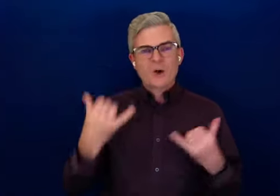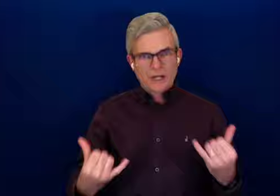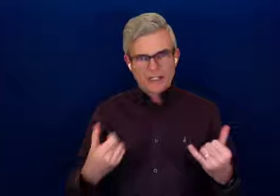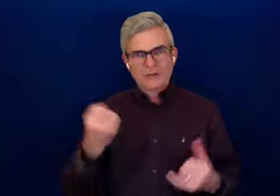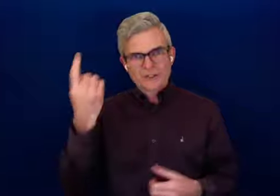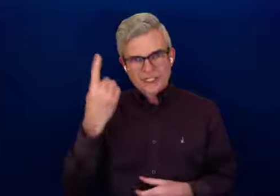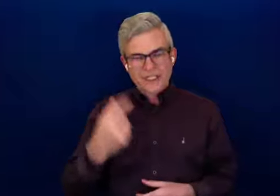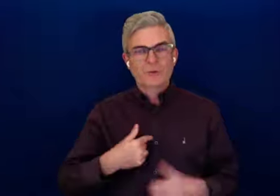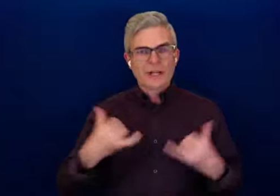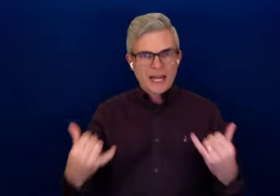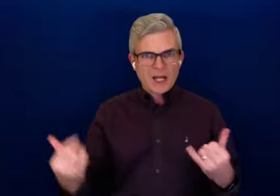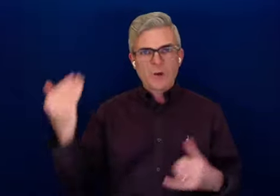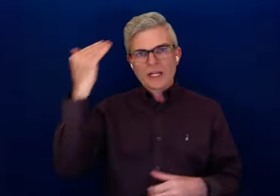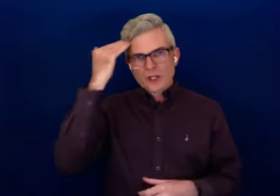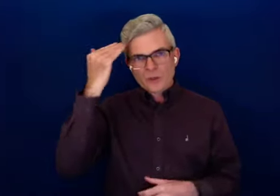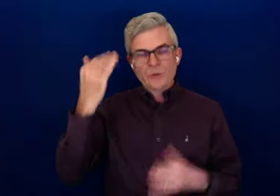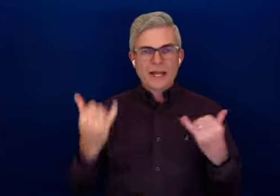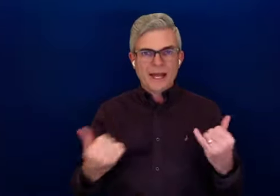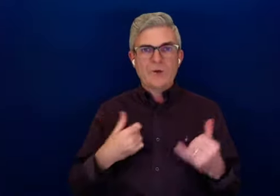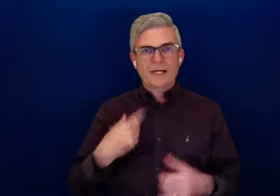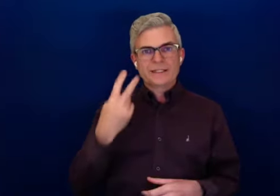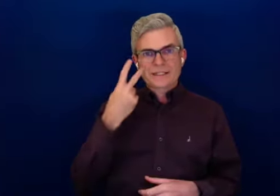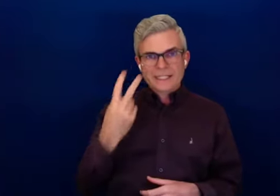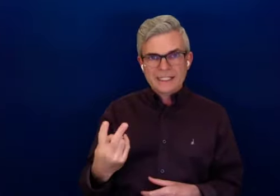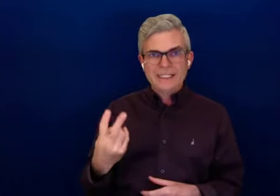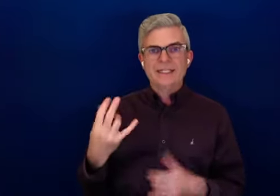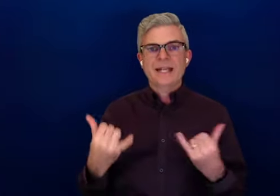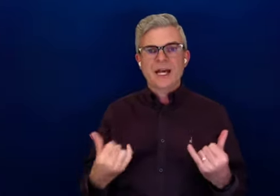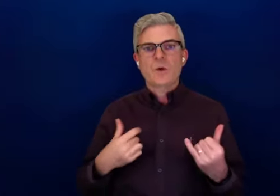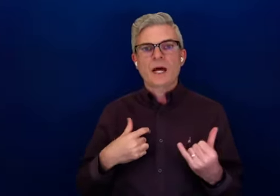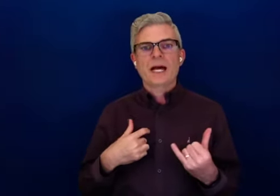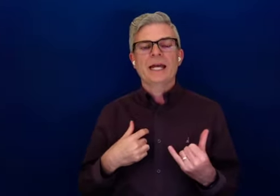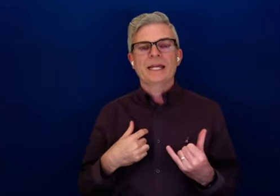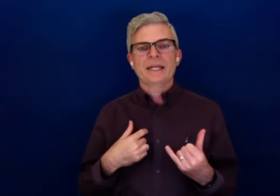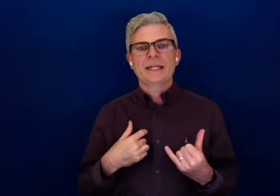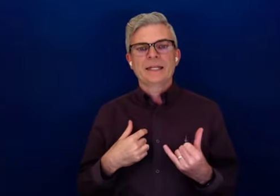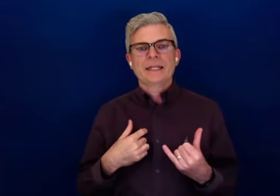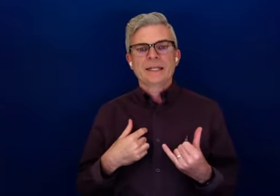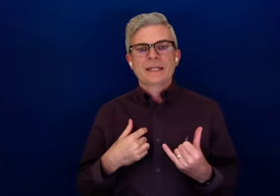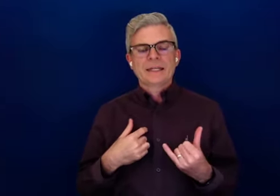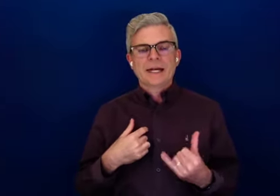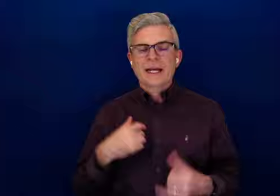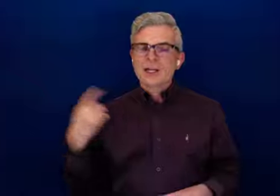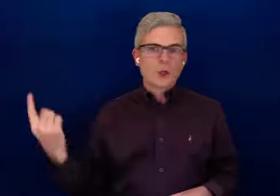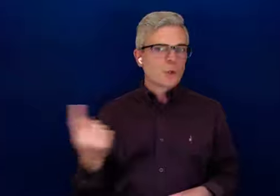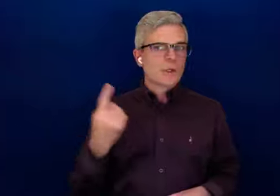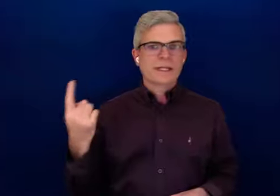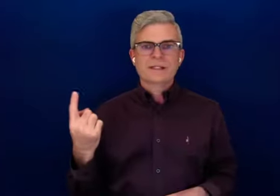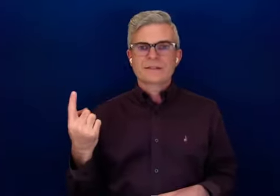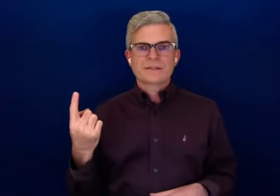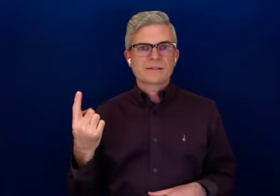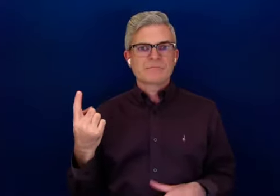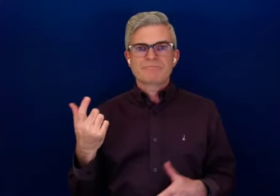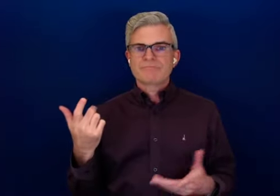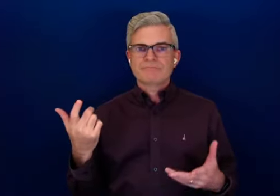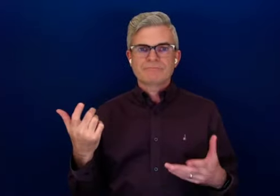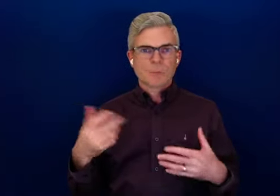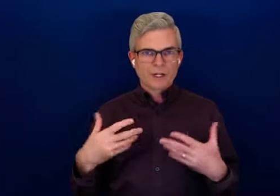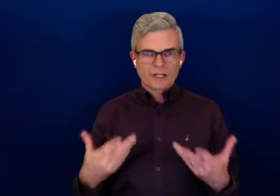now I understand, or now I know, now I see, now I always